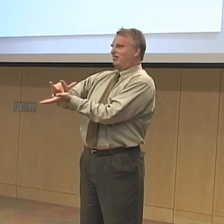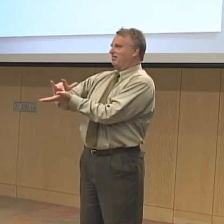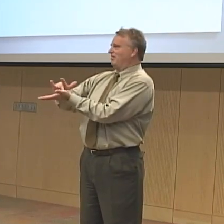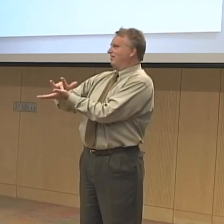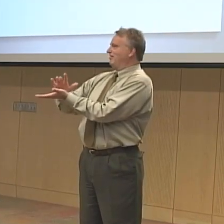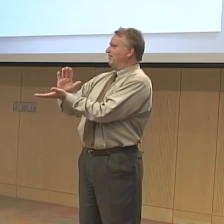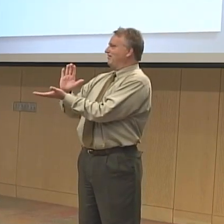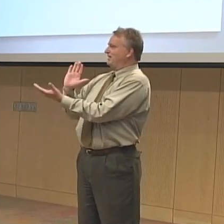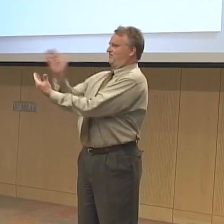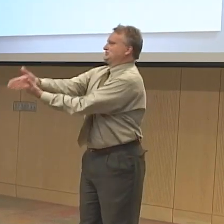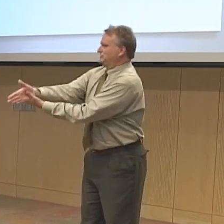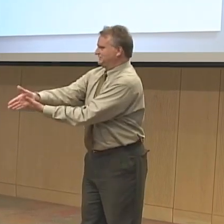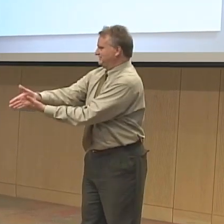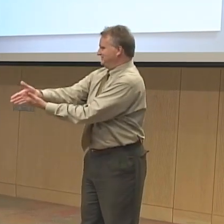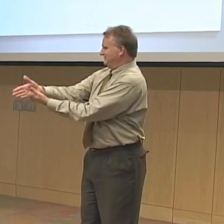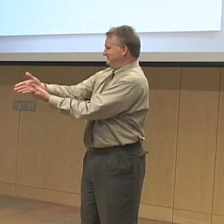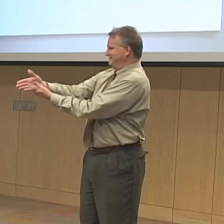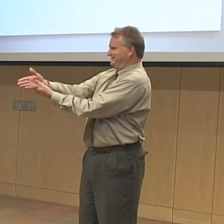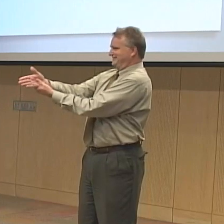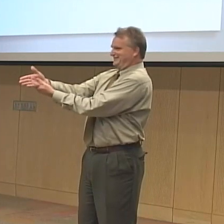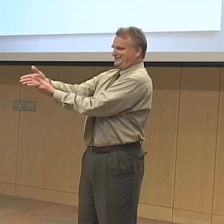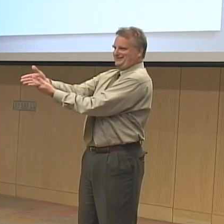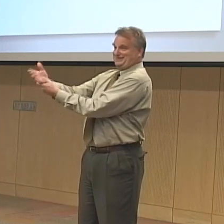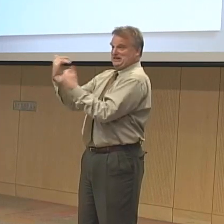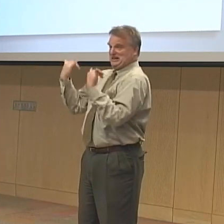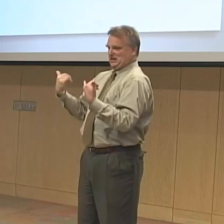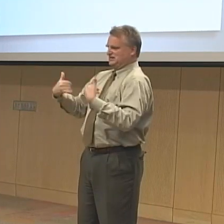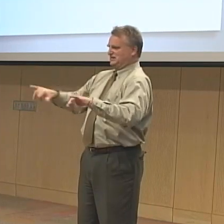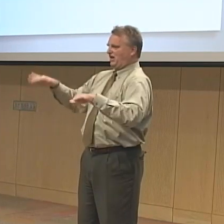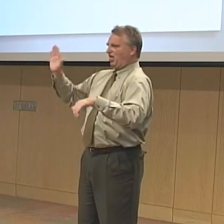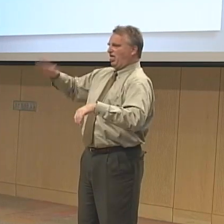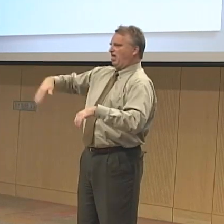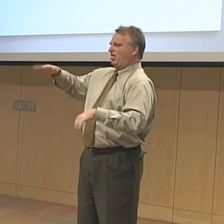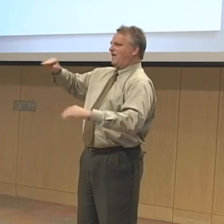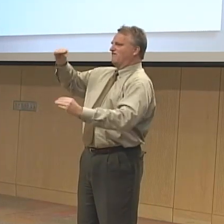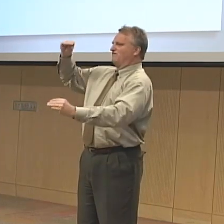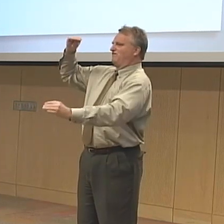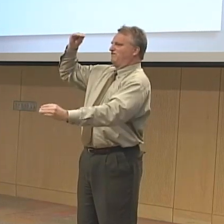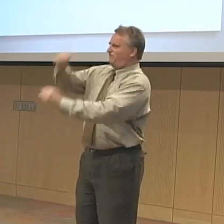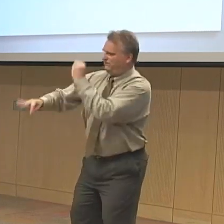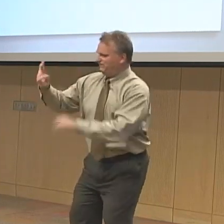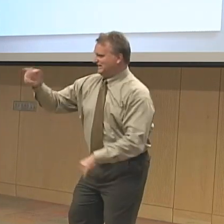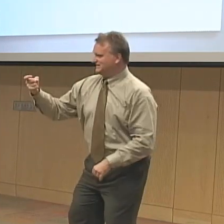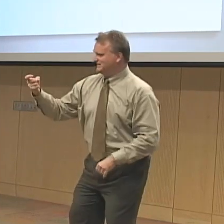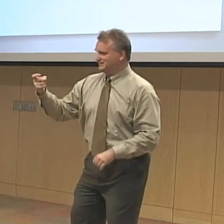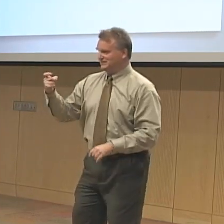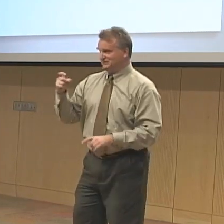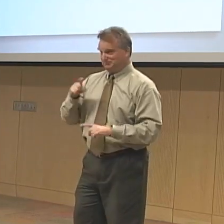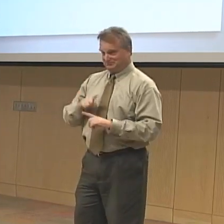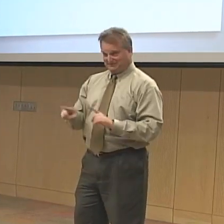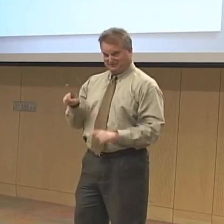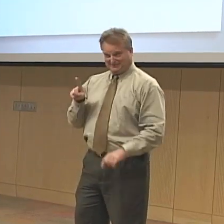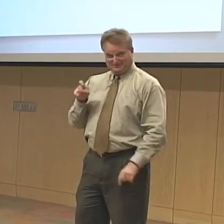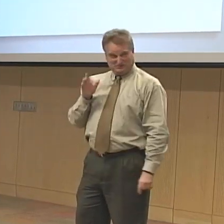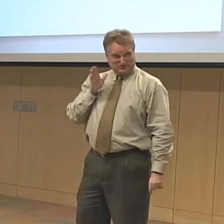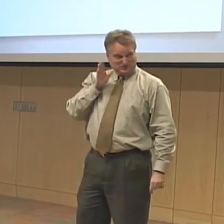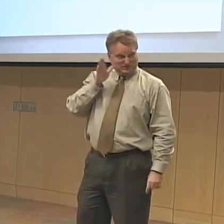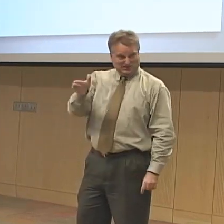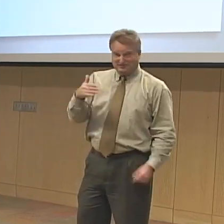more medical interventions proposed. The fix is not there yet, but